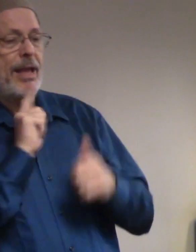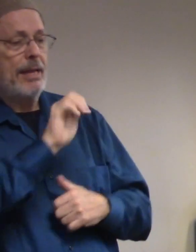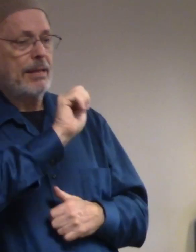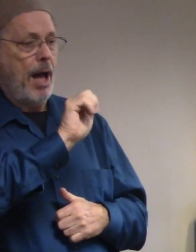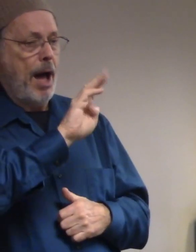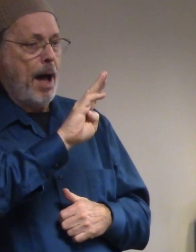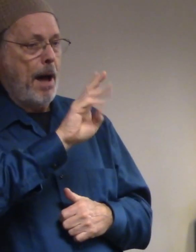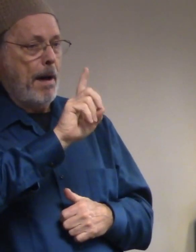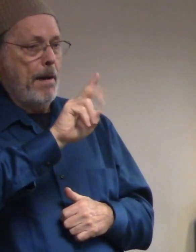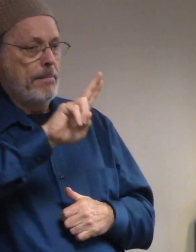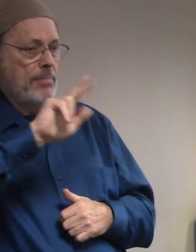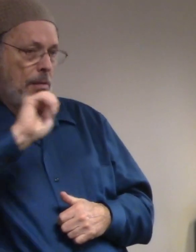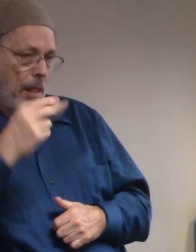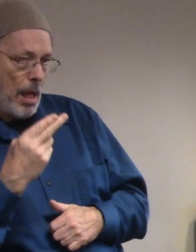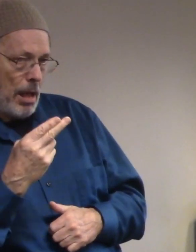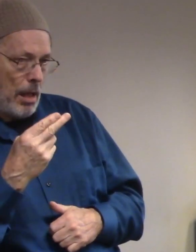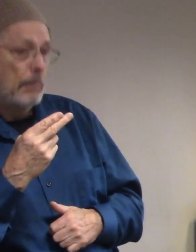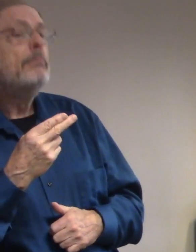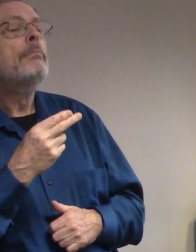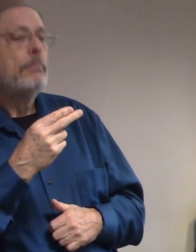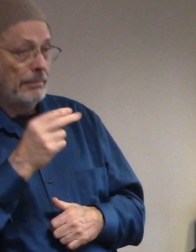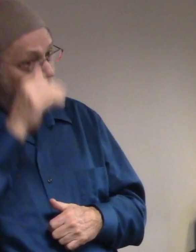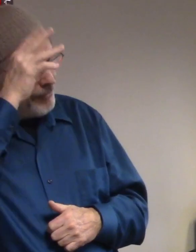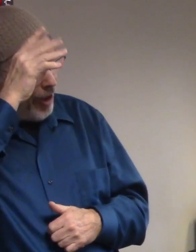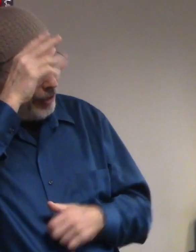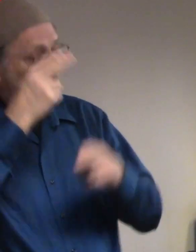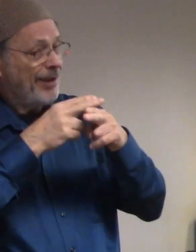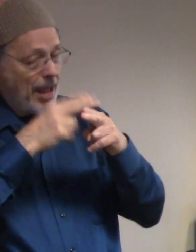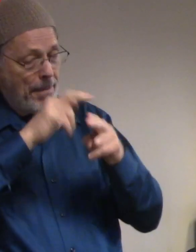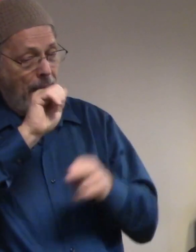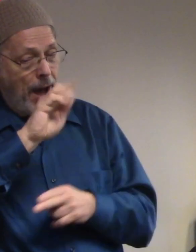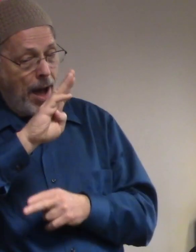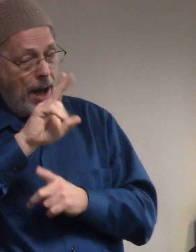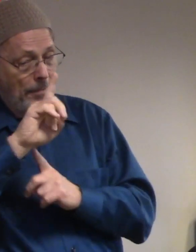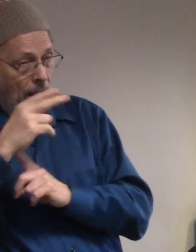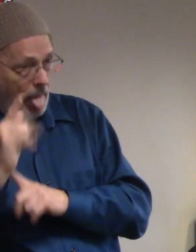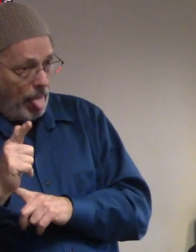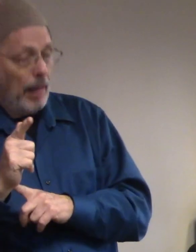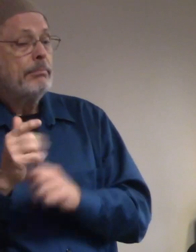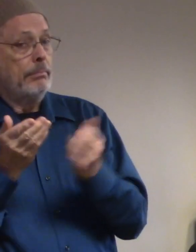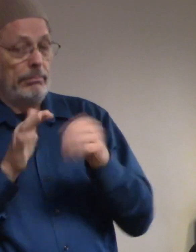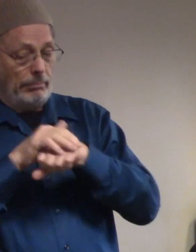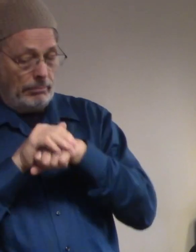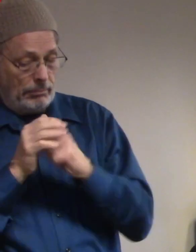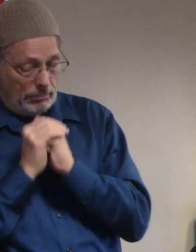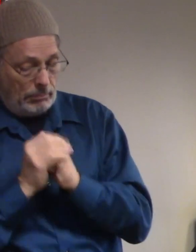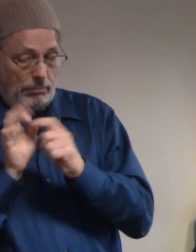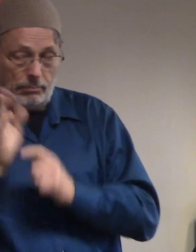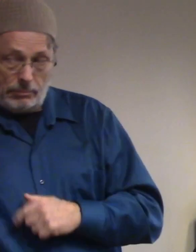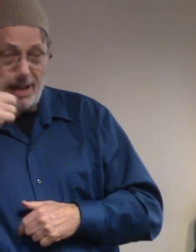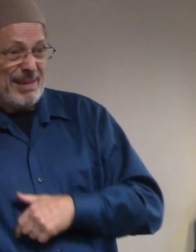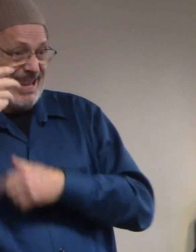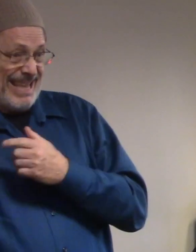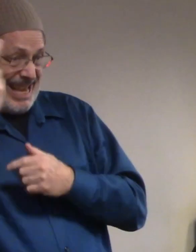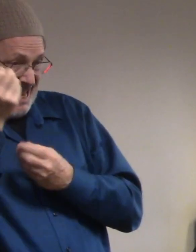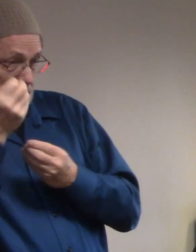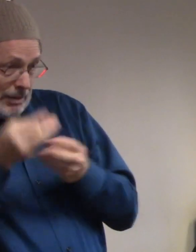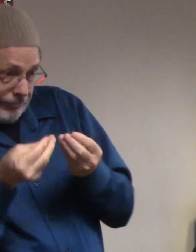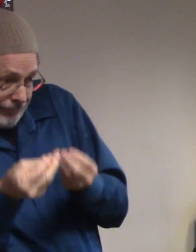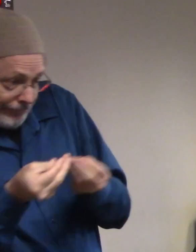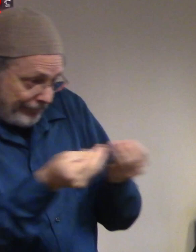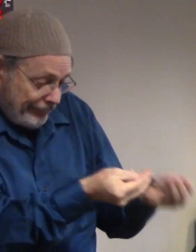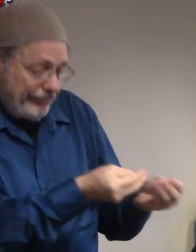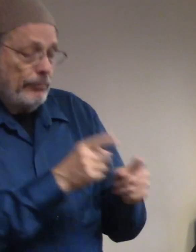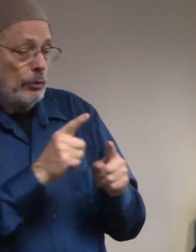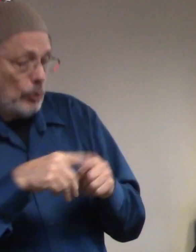Abdullah. And his father was named Abdullah because he brought the Tawheed, because the Prophet was going to bring the Tawheed of Allah subhanahu wa ta'ala.